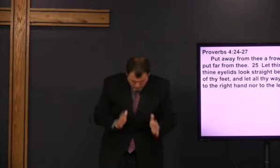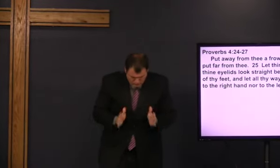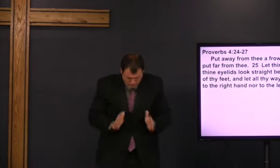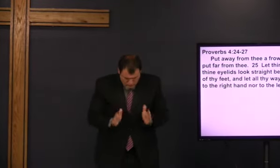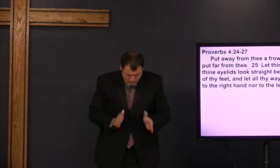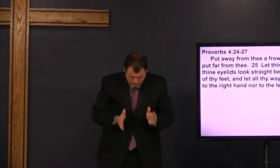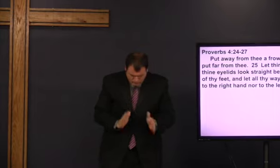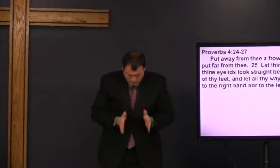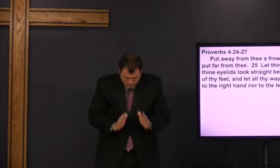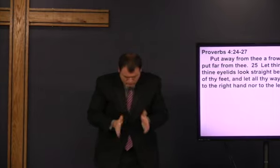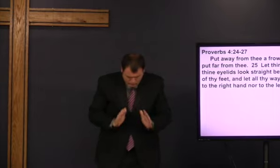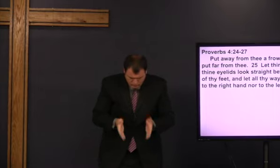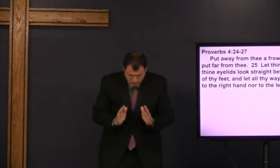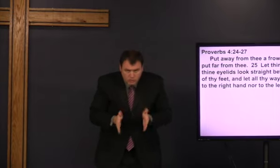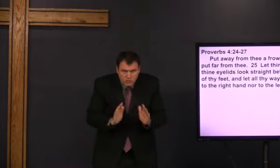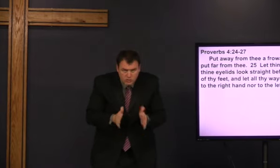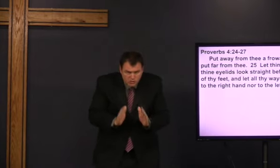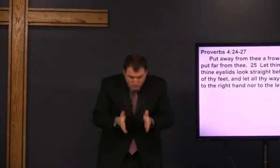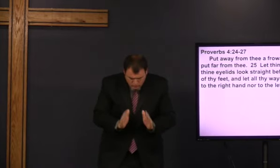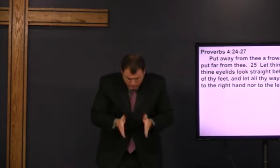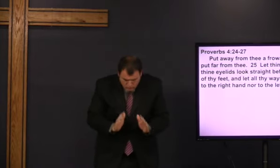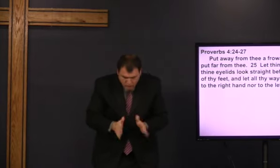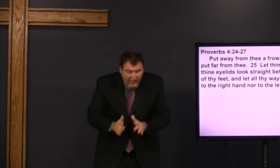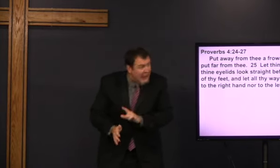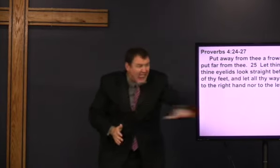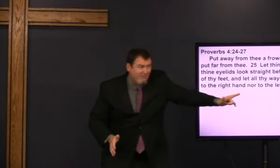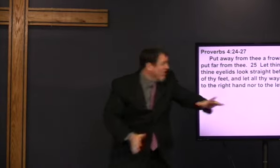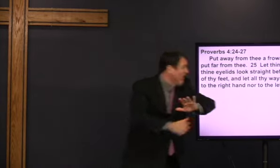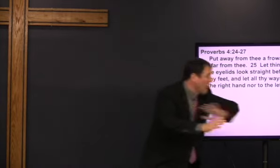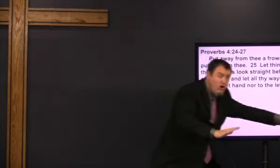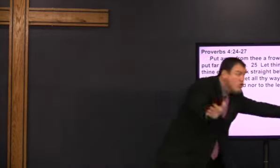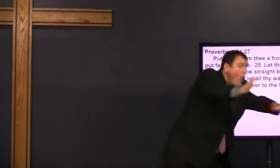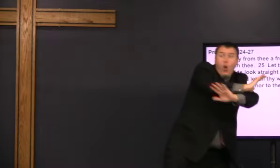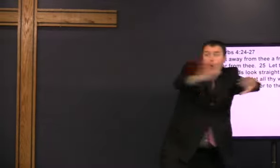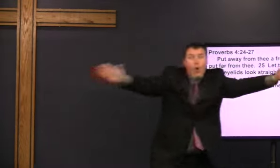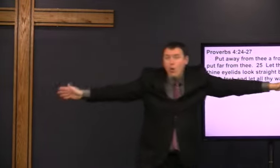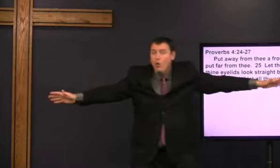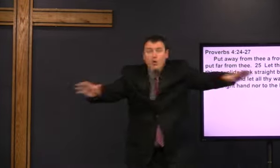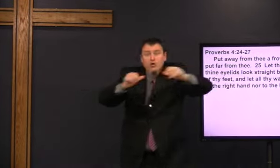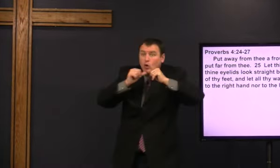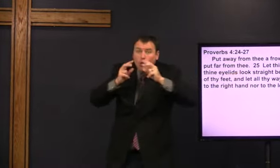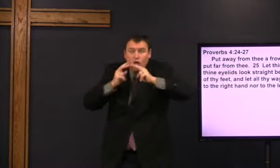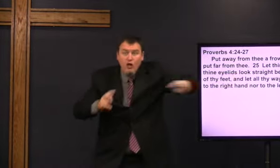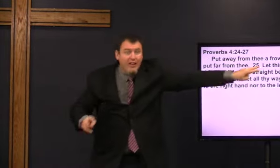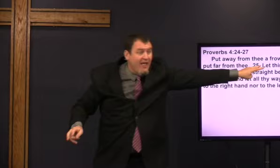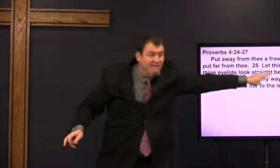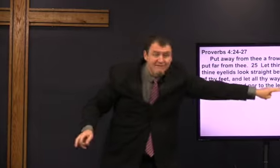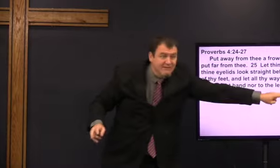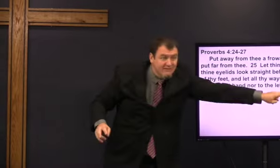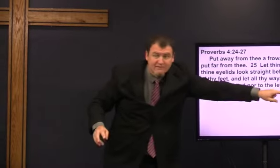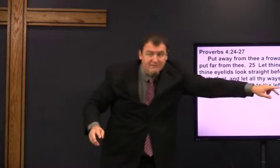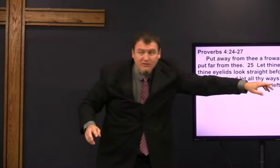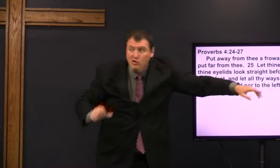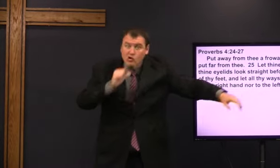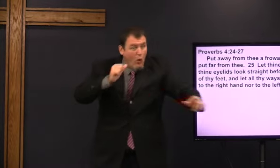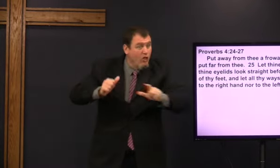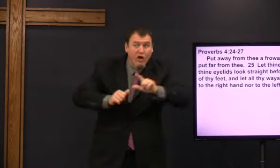Don't look away. Keep looking straight ahead. Don't look to the right or the left.